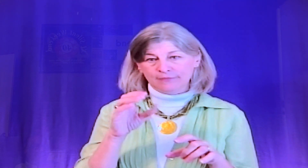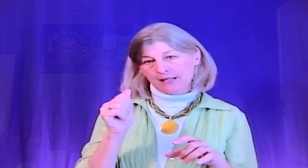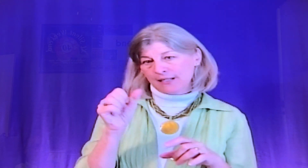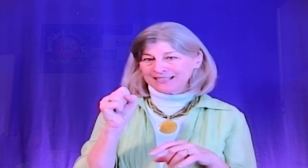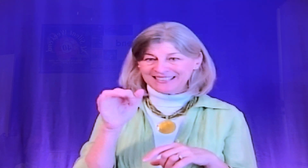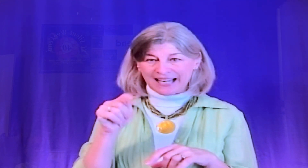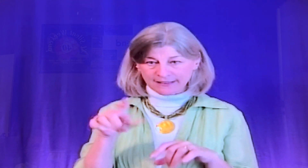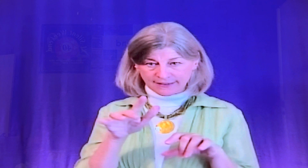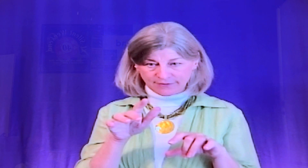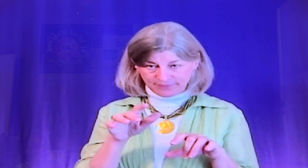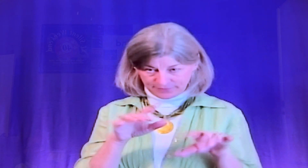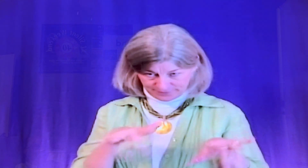cassettes.